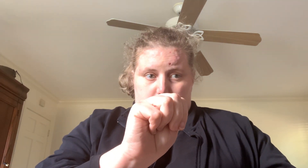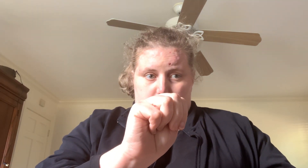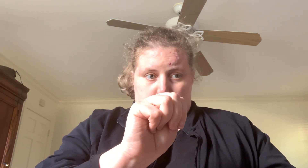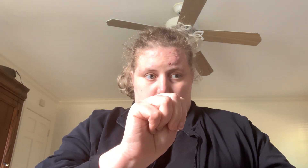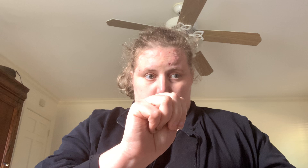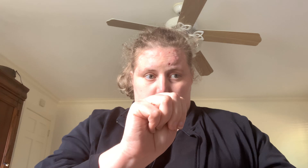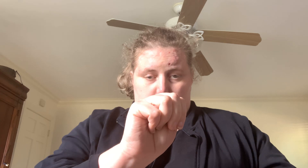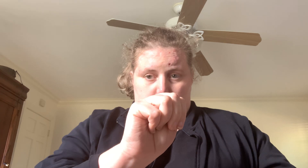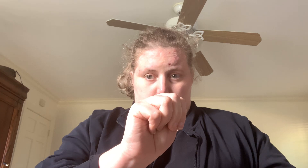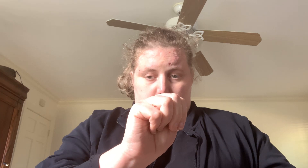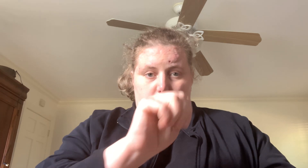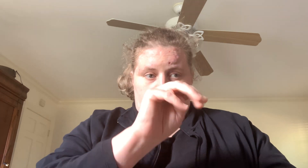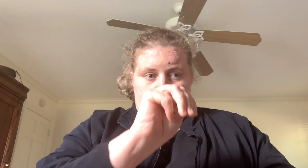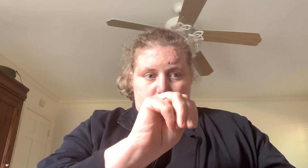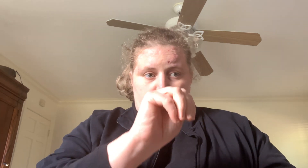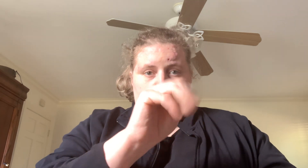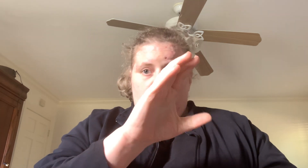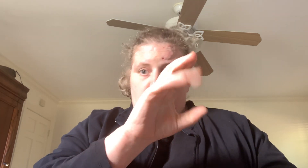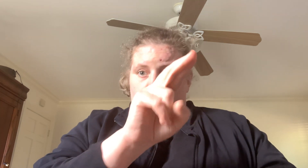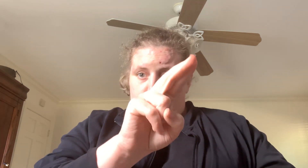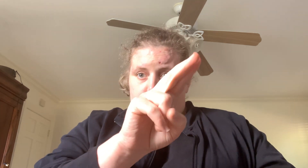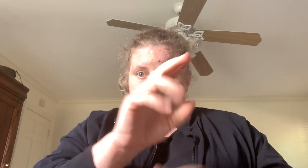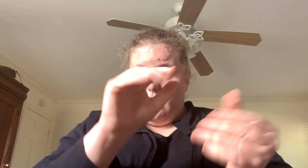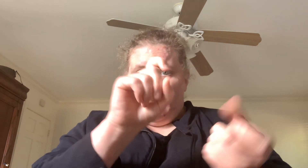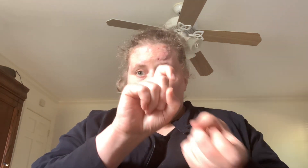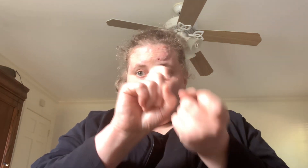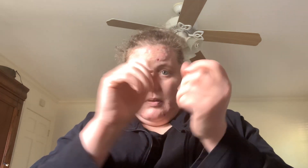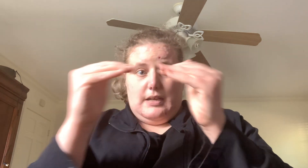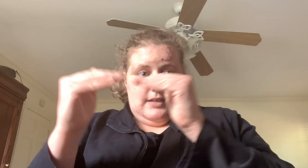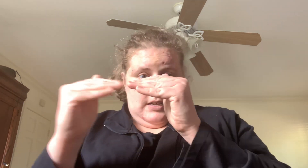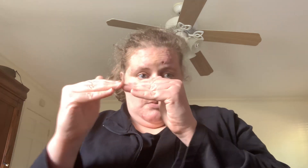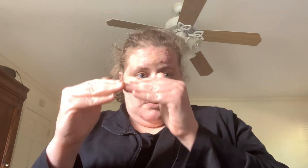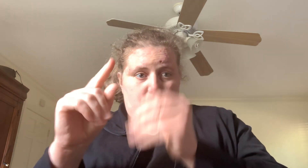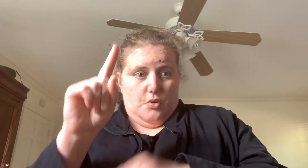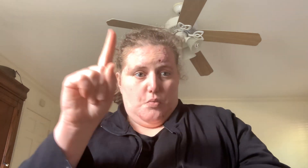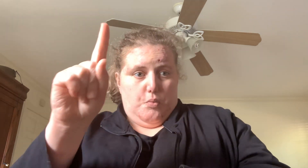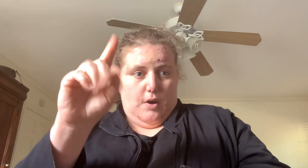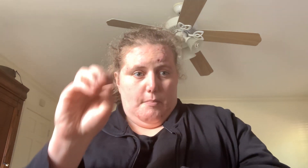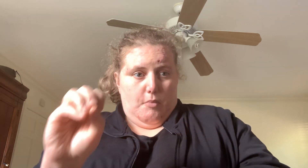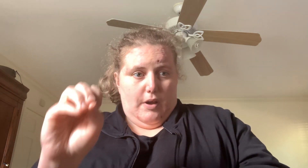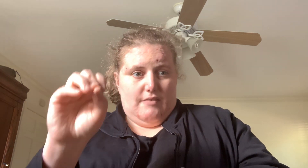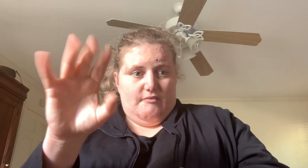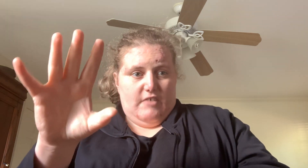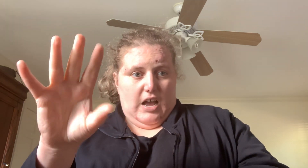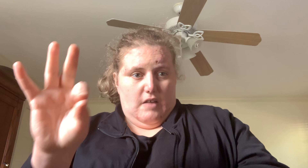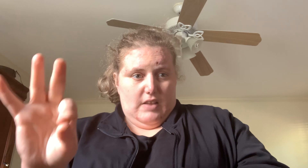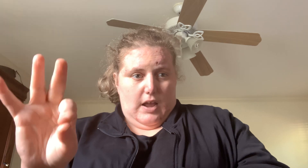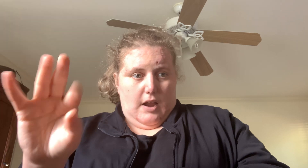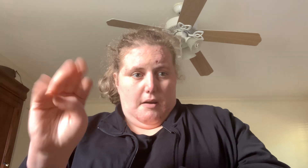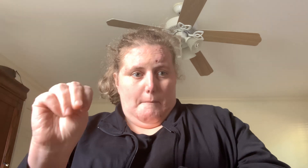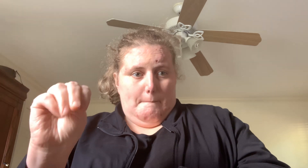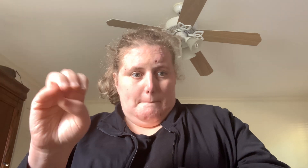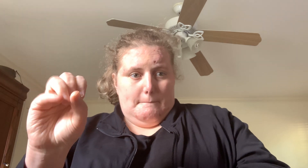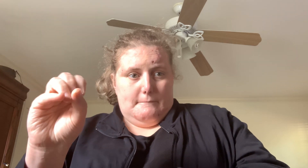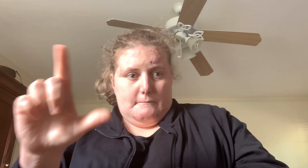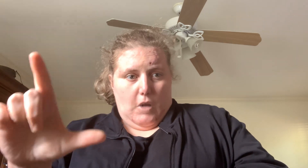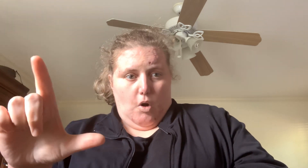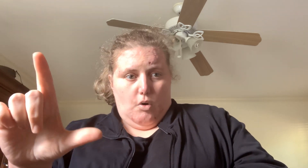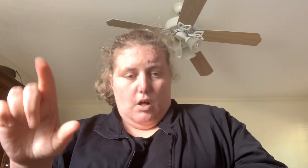1.59 moles of copper. Because here, our grams copper and grams copper cancel